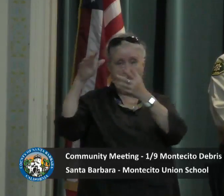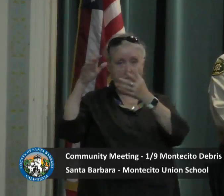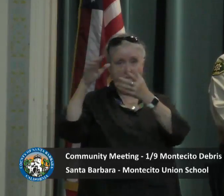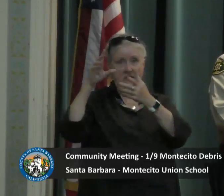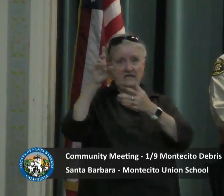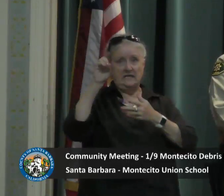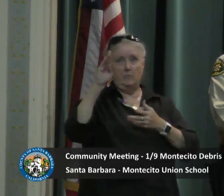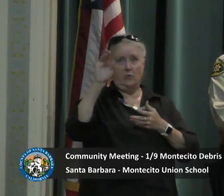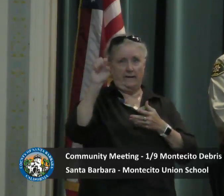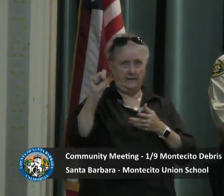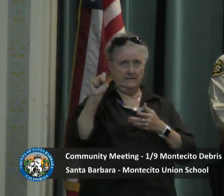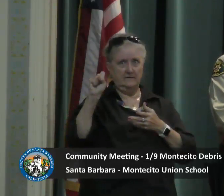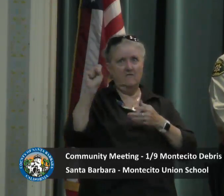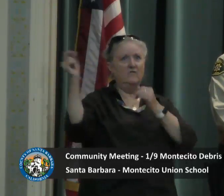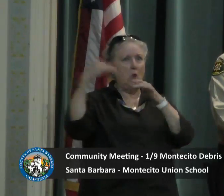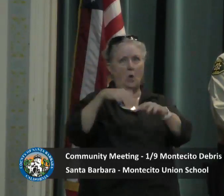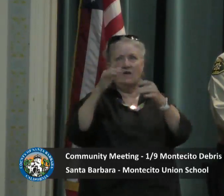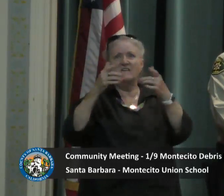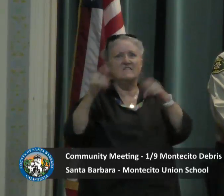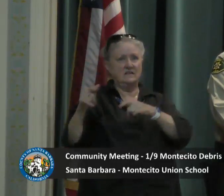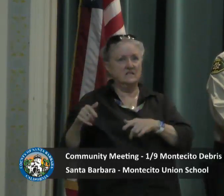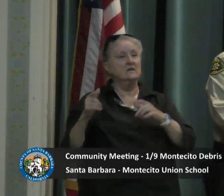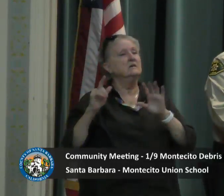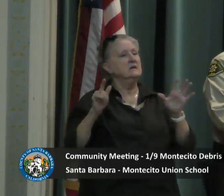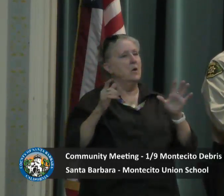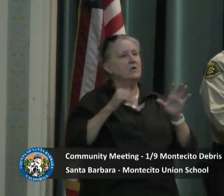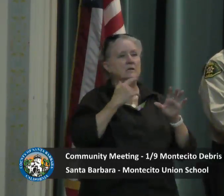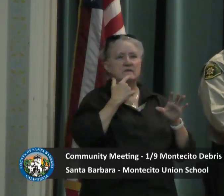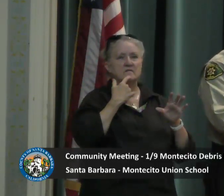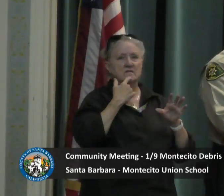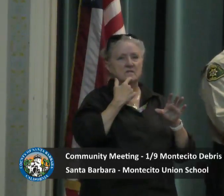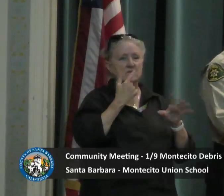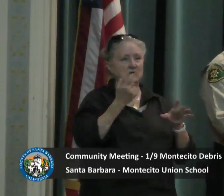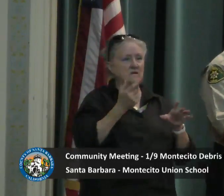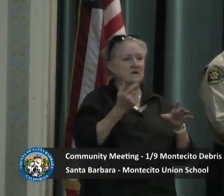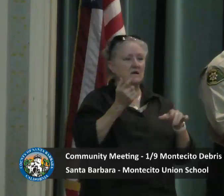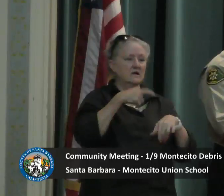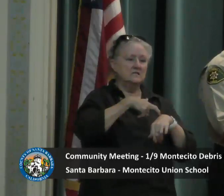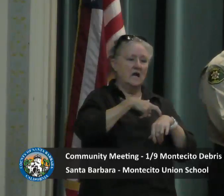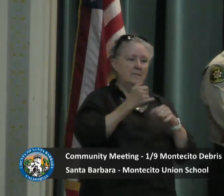debris-related debris flow events. But I want to make it very clear that the